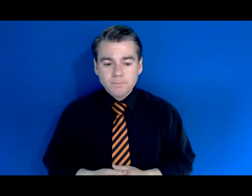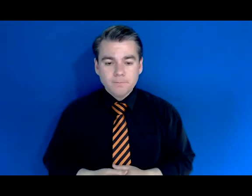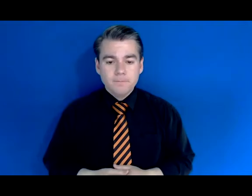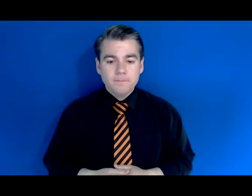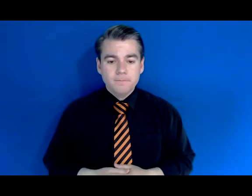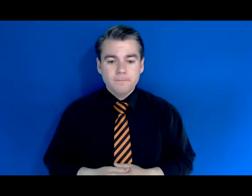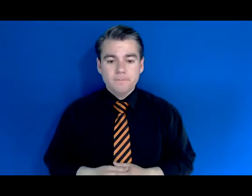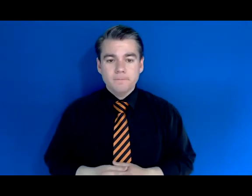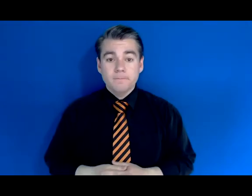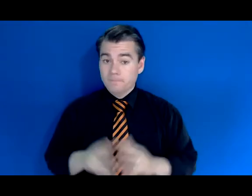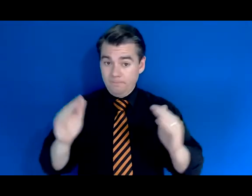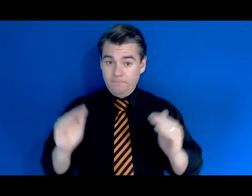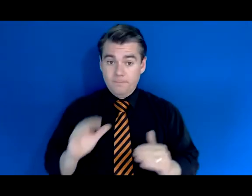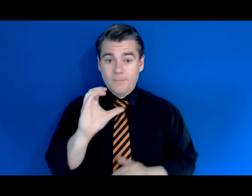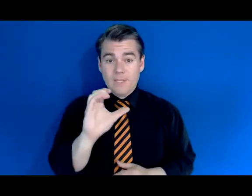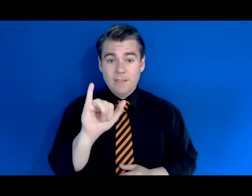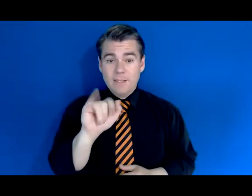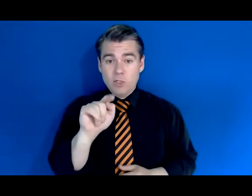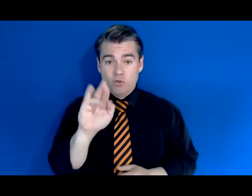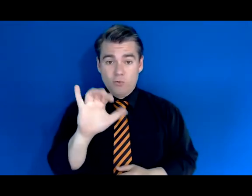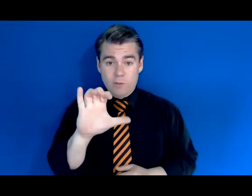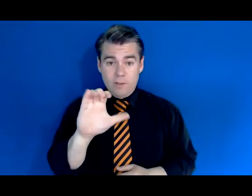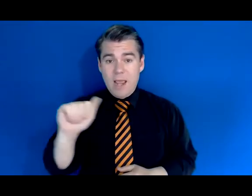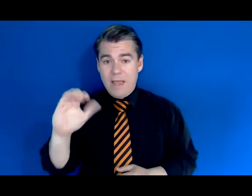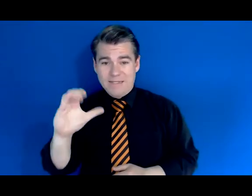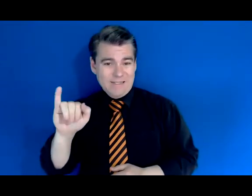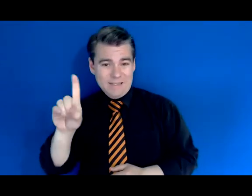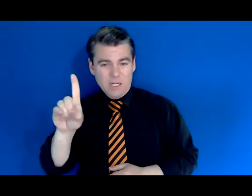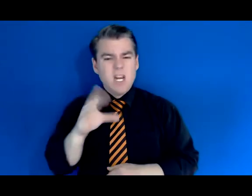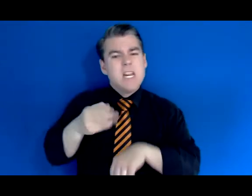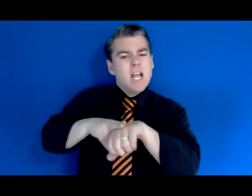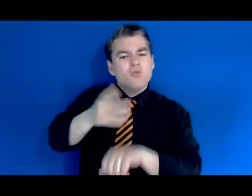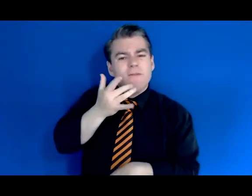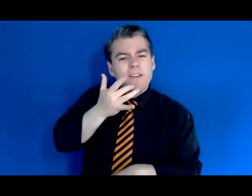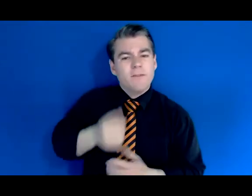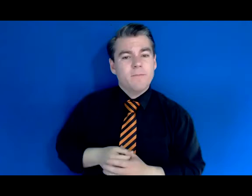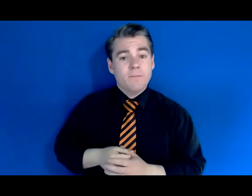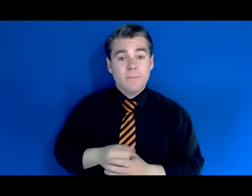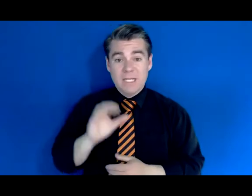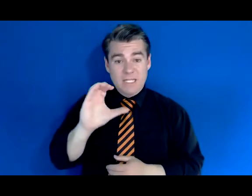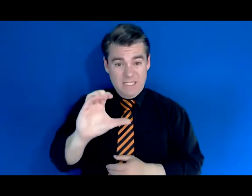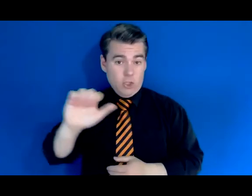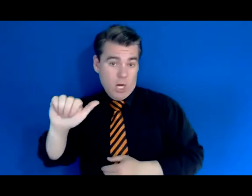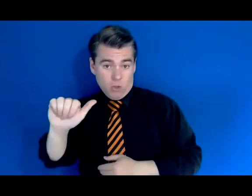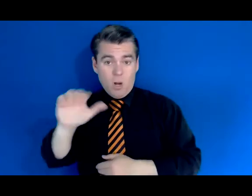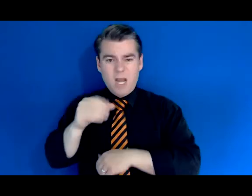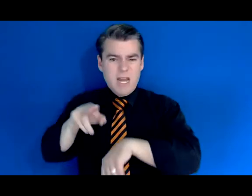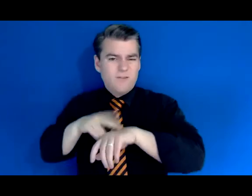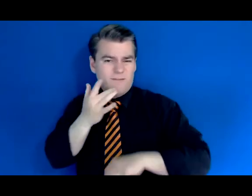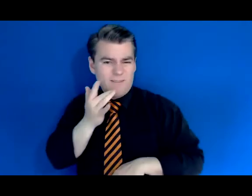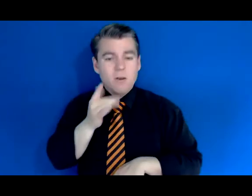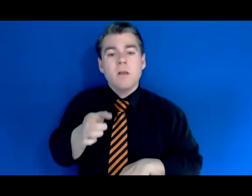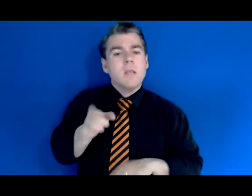Let's talk about citric acid and natural flavoring. While citric acid and natural flavors can often